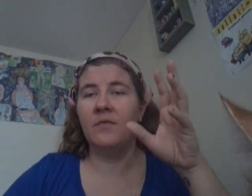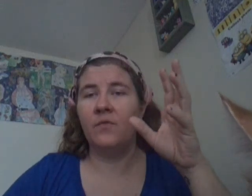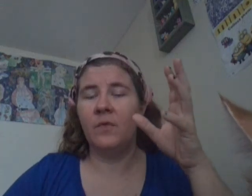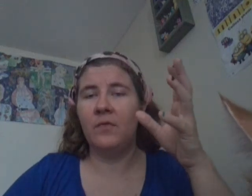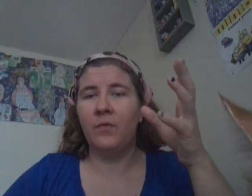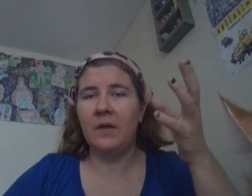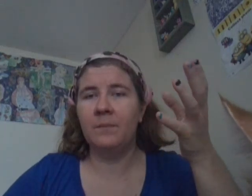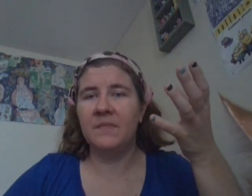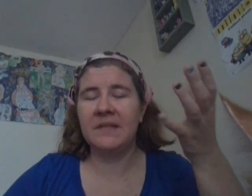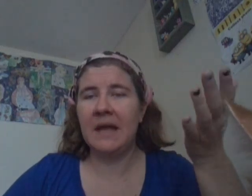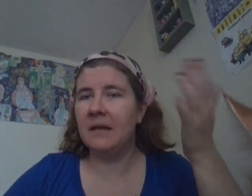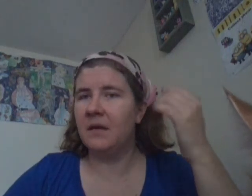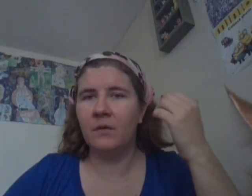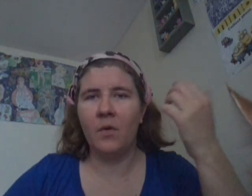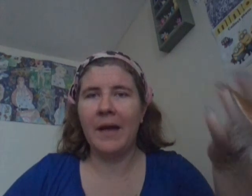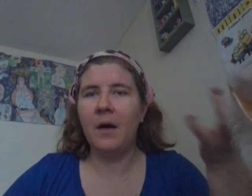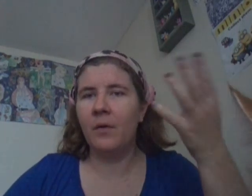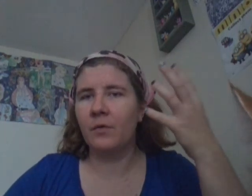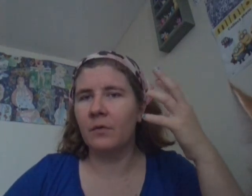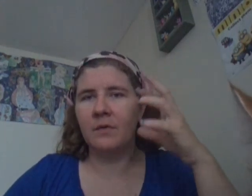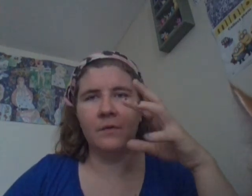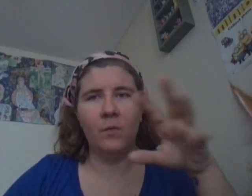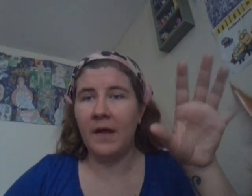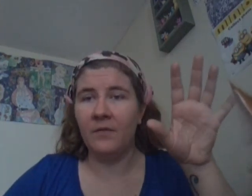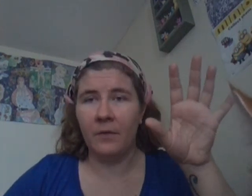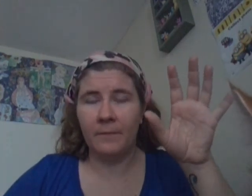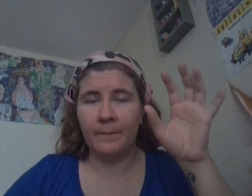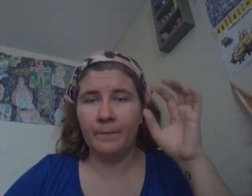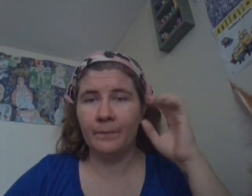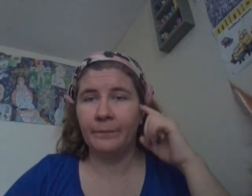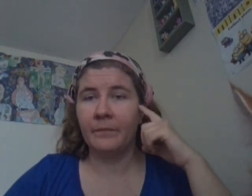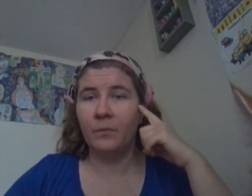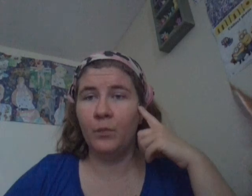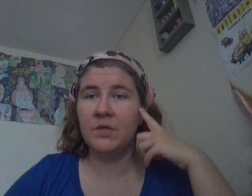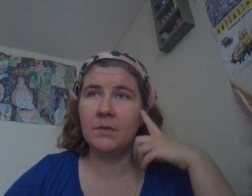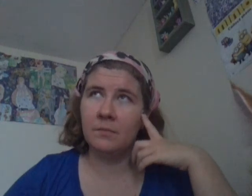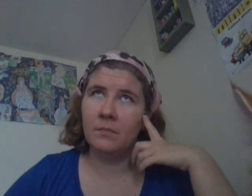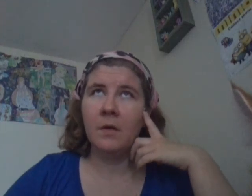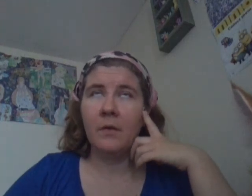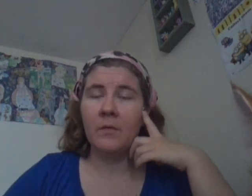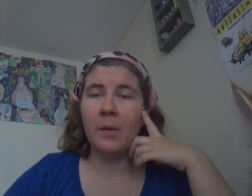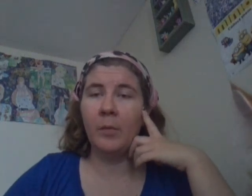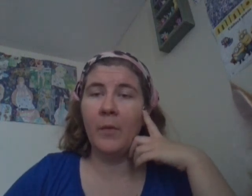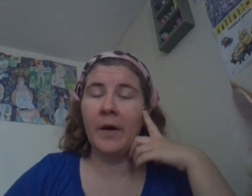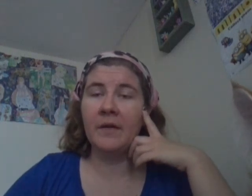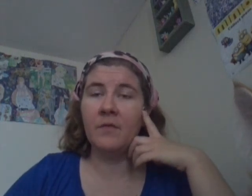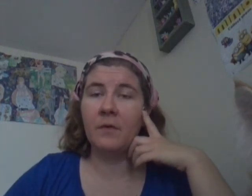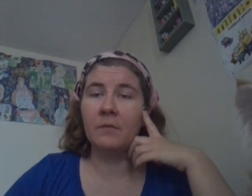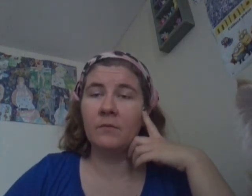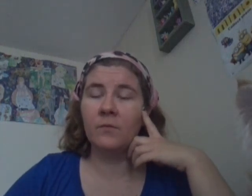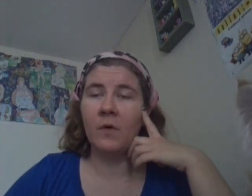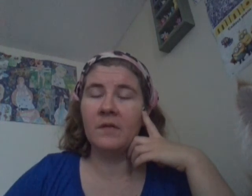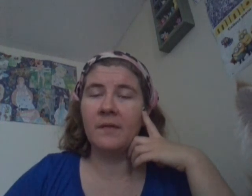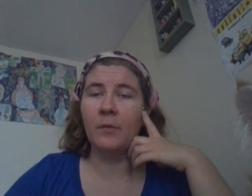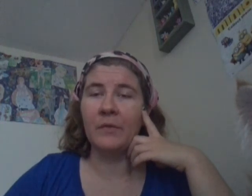if we'd stayed, you know, going out or whatever, which probably why I never was able